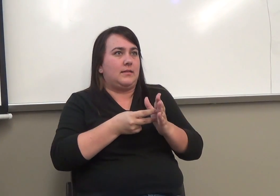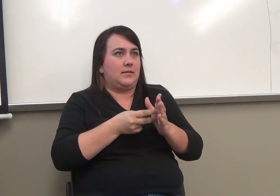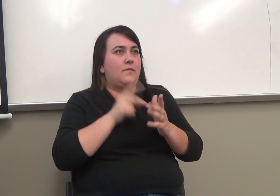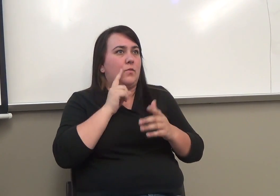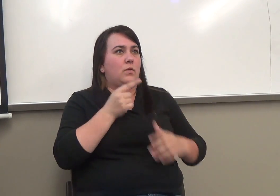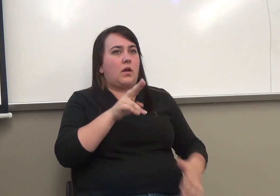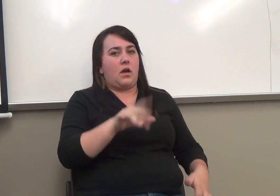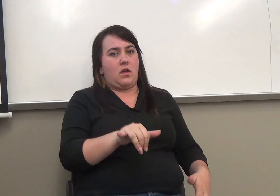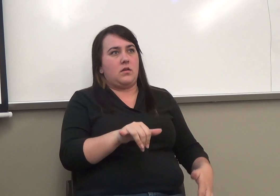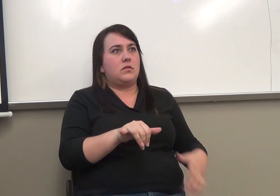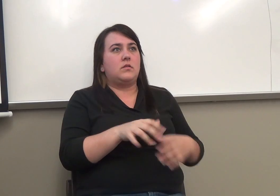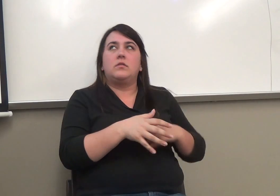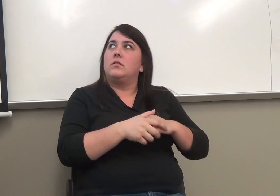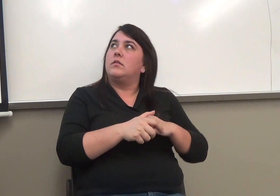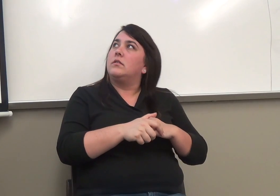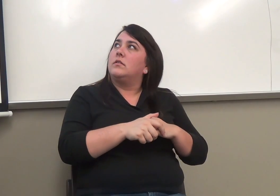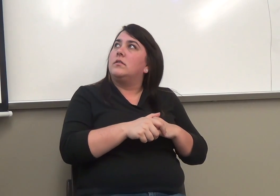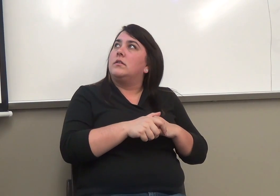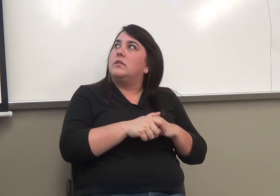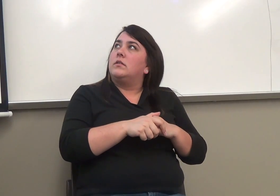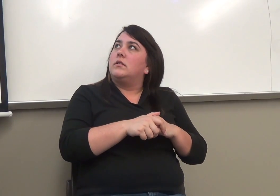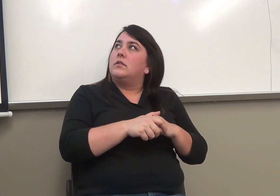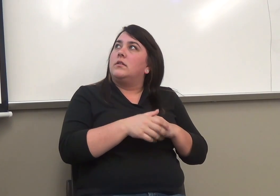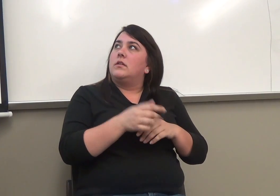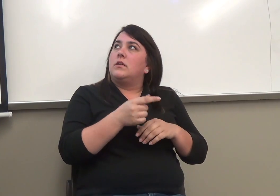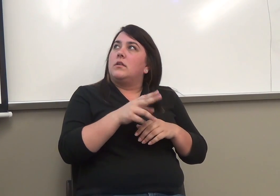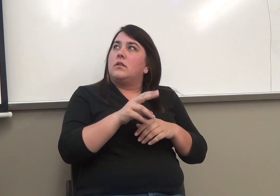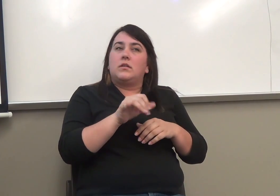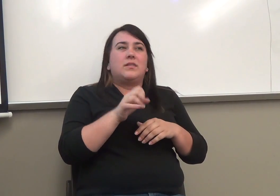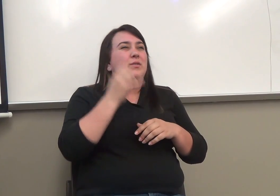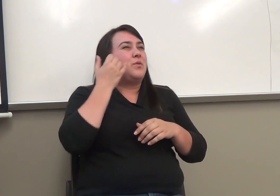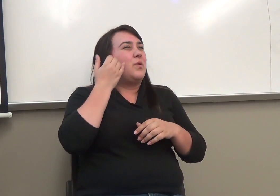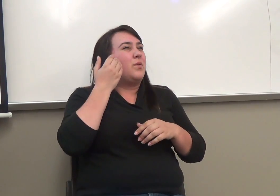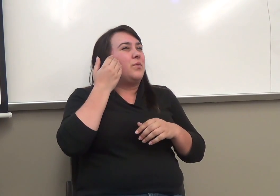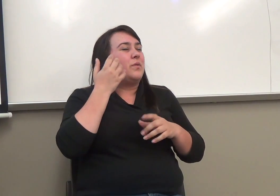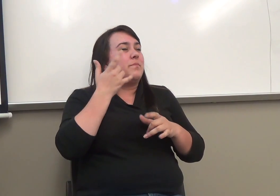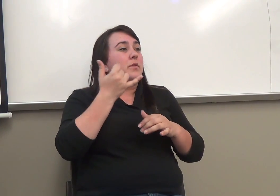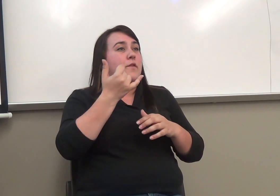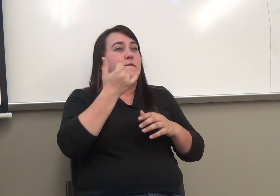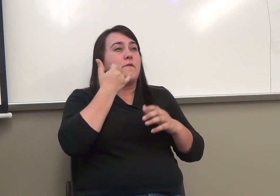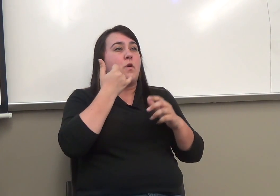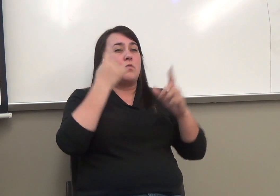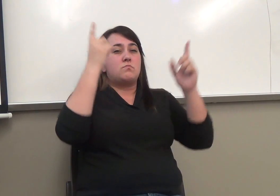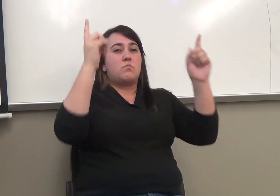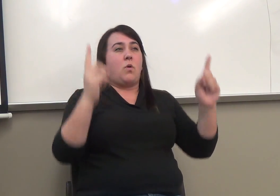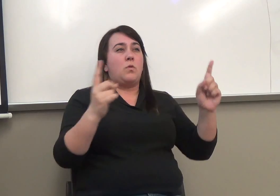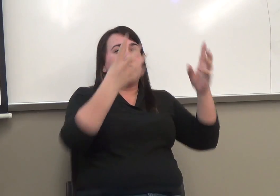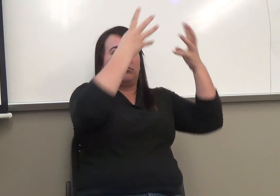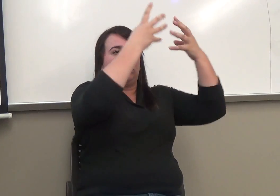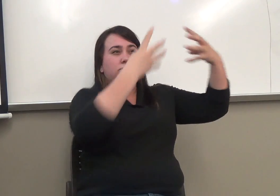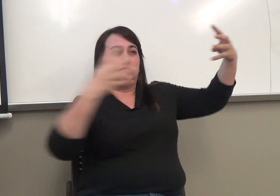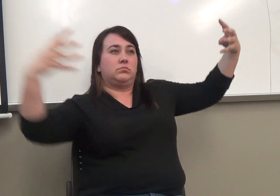it. They've got the, you know, you see the telephone poles, and then they have